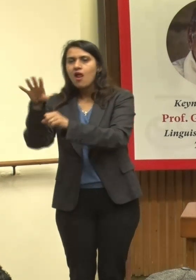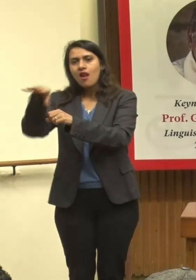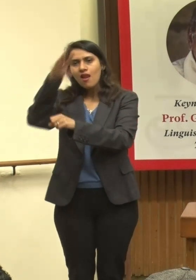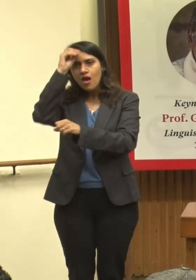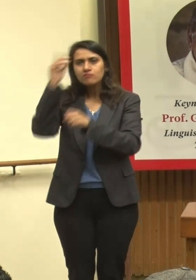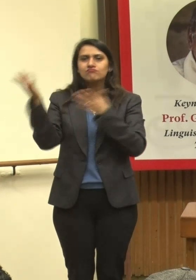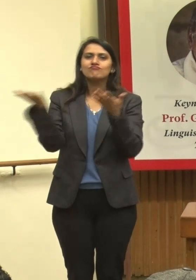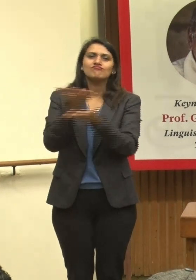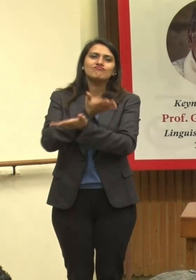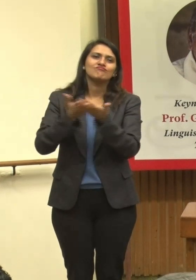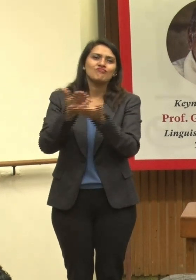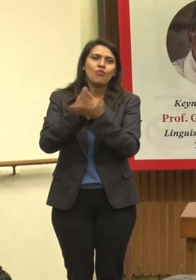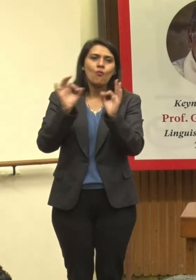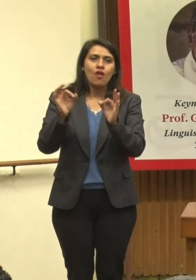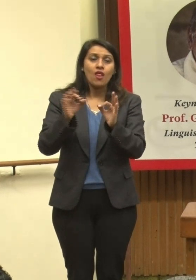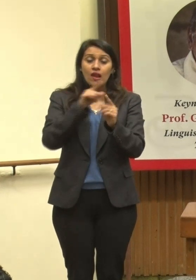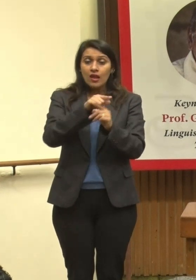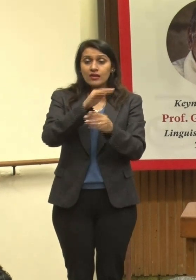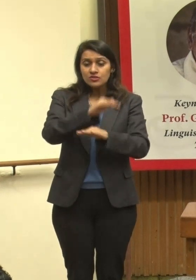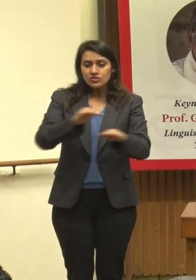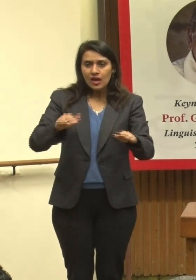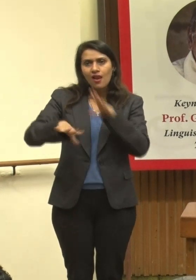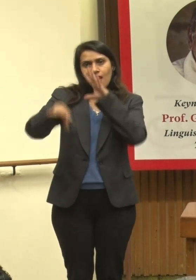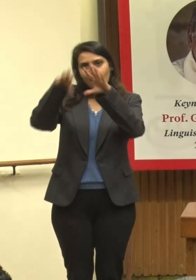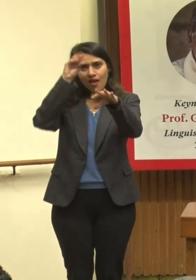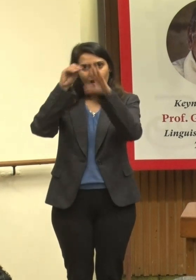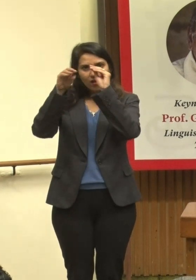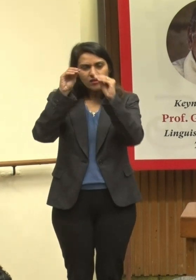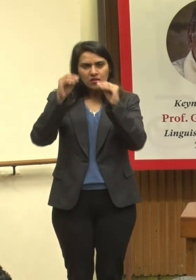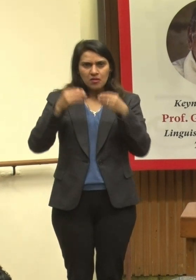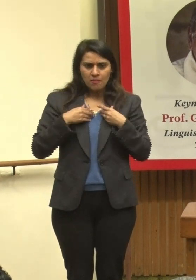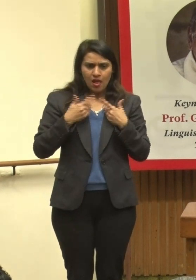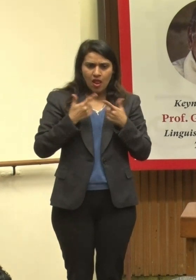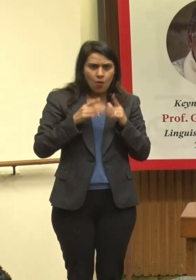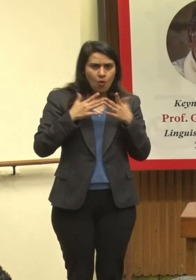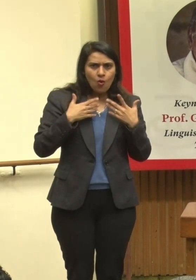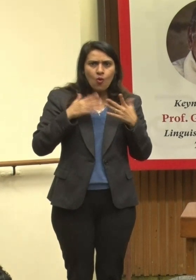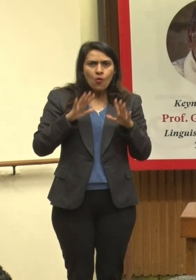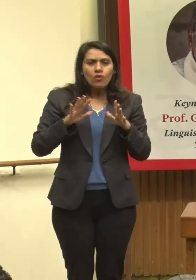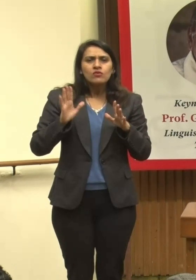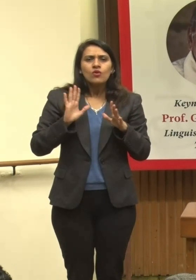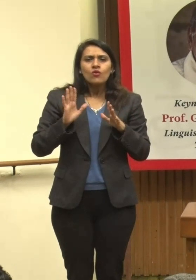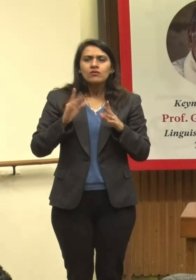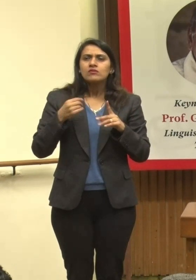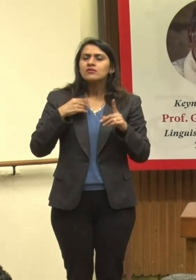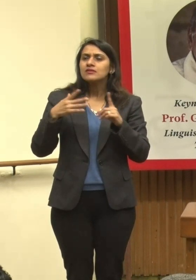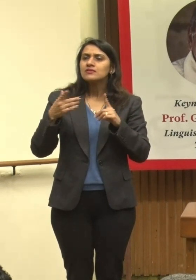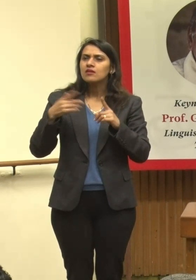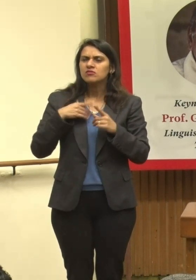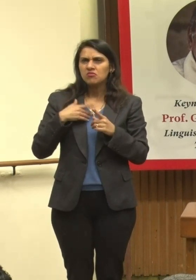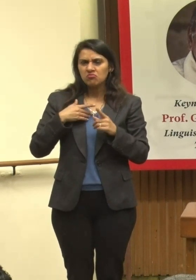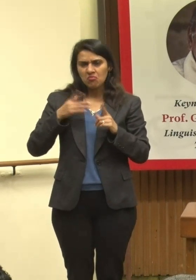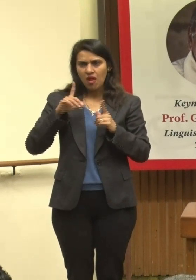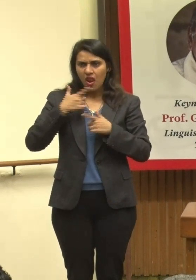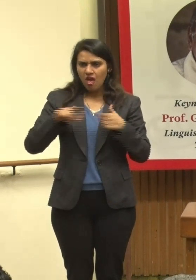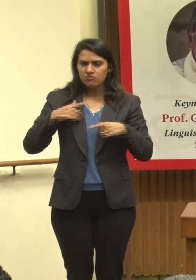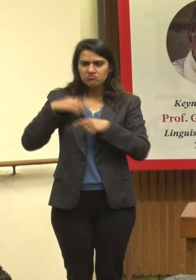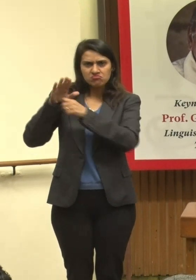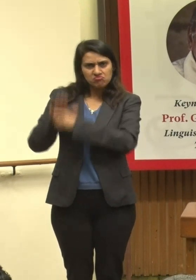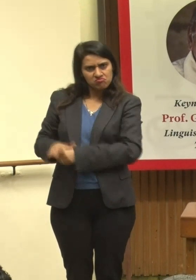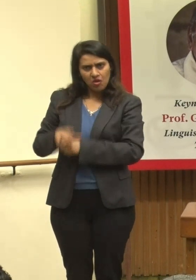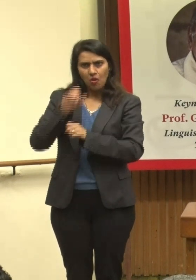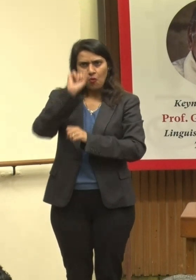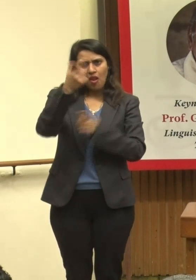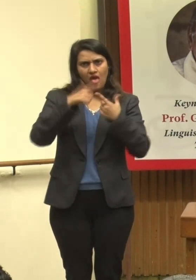child to learn another language without inculcating any sense of inferiority about her own